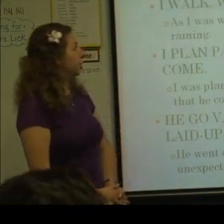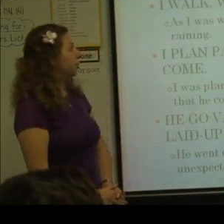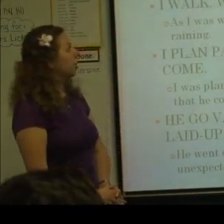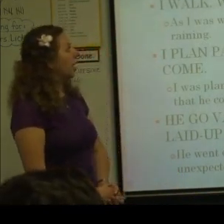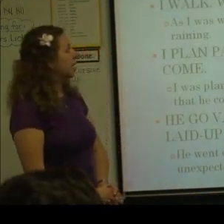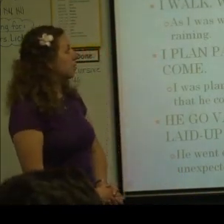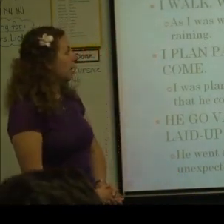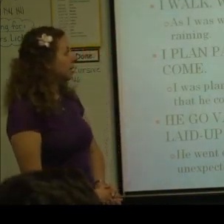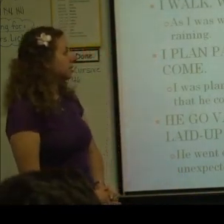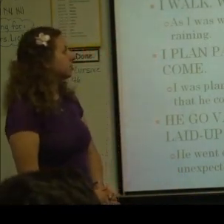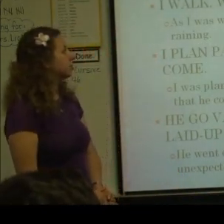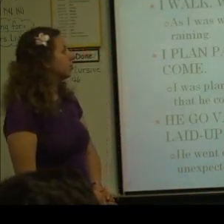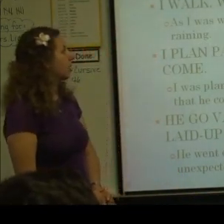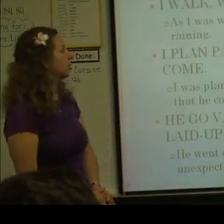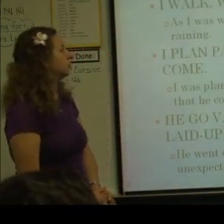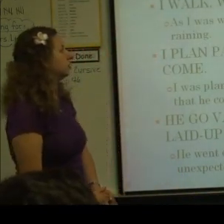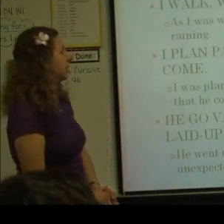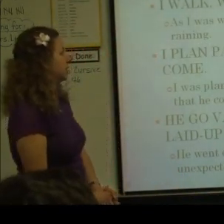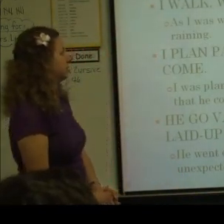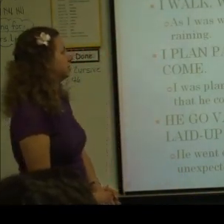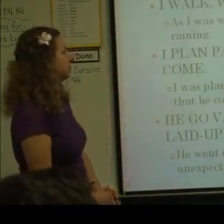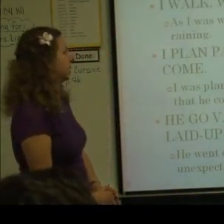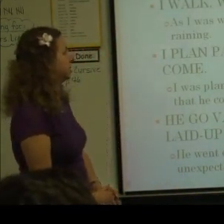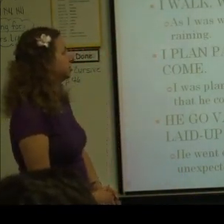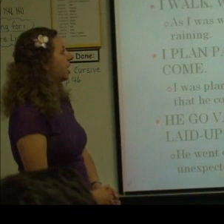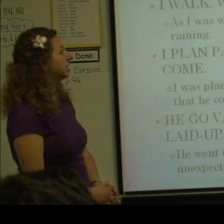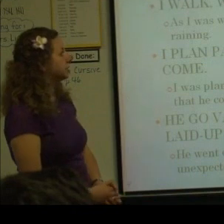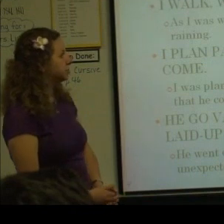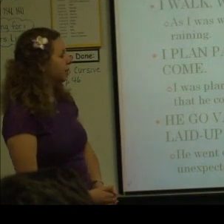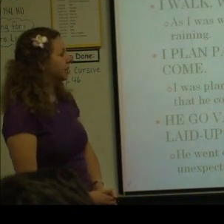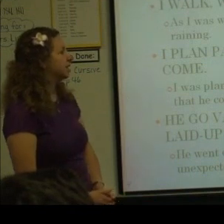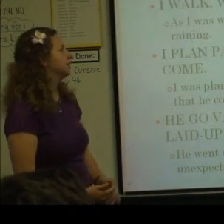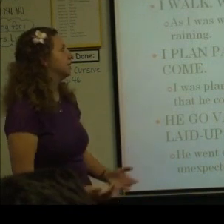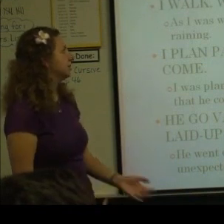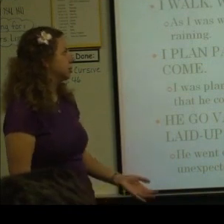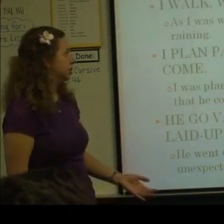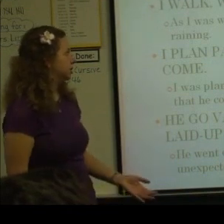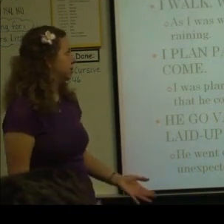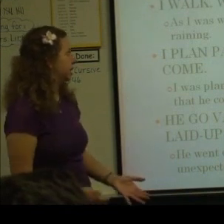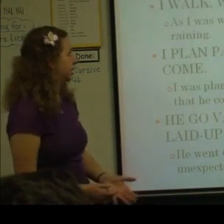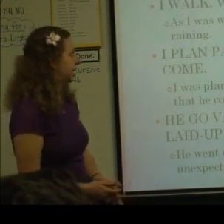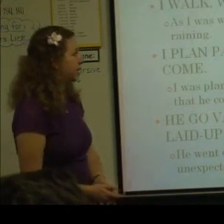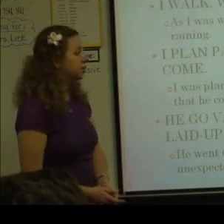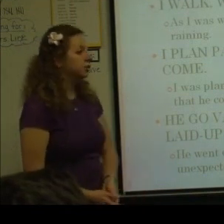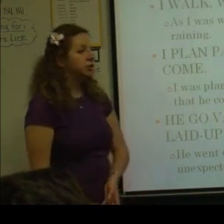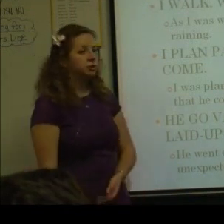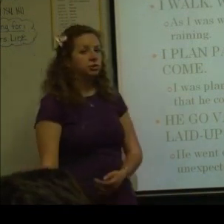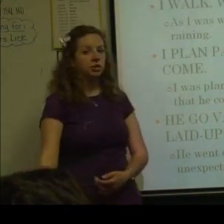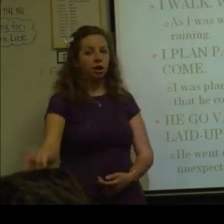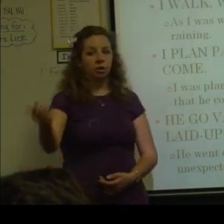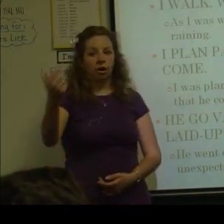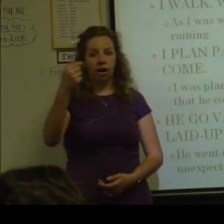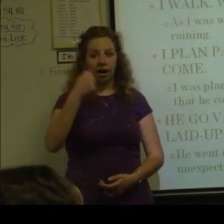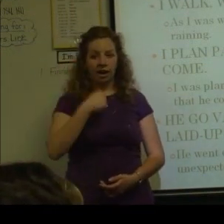So, I walk, wrong, rain. Okay? So, as I was walking, it suddenly started raining. Okay? So,